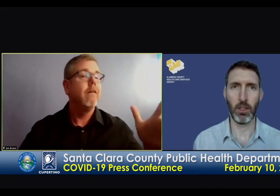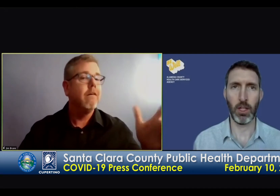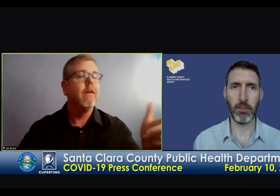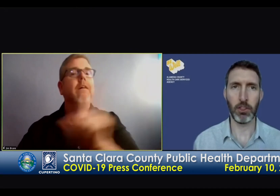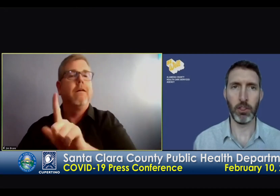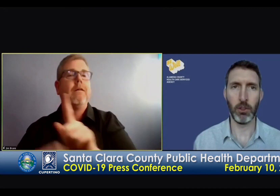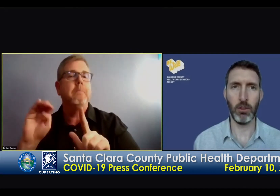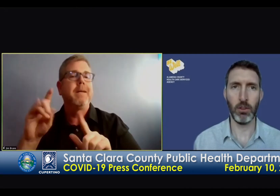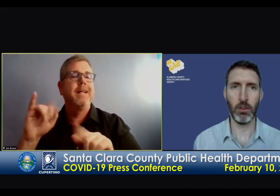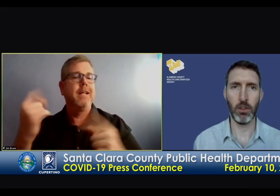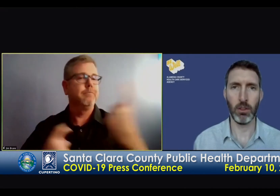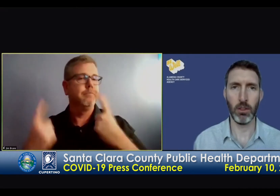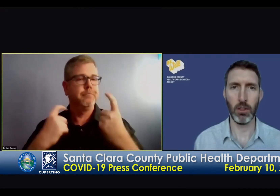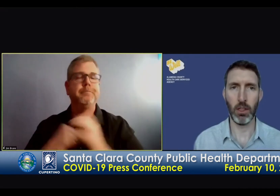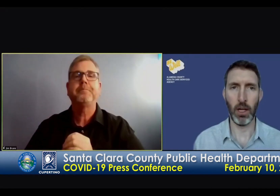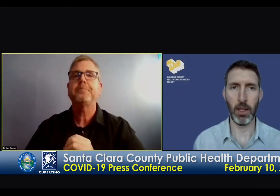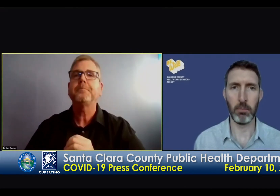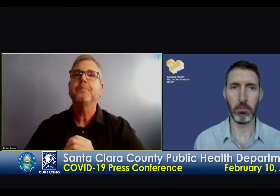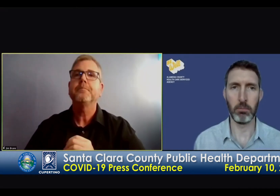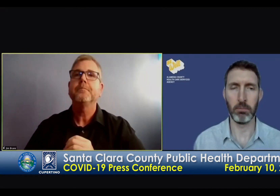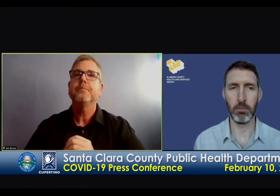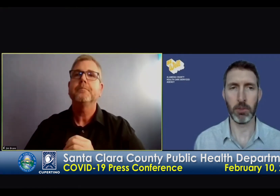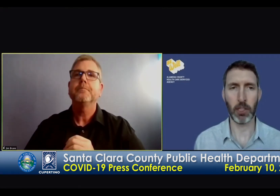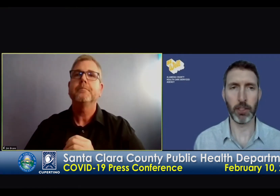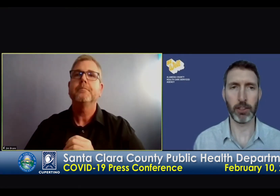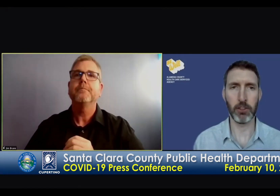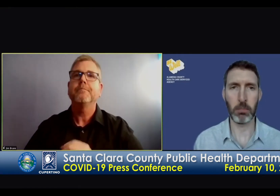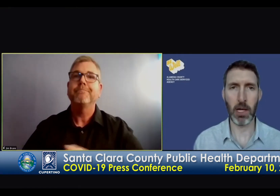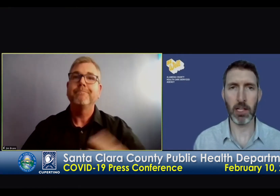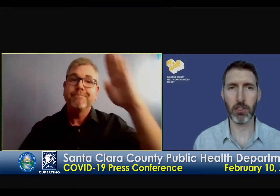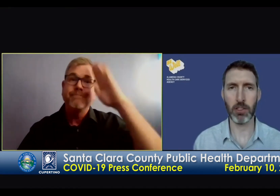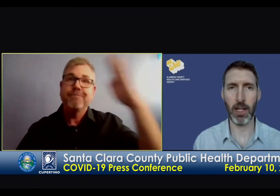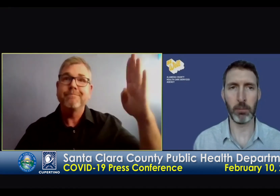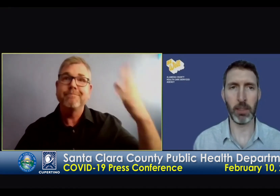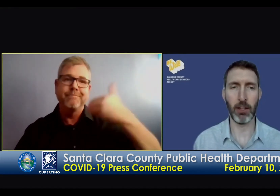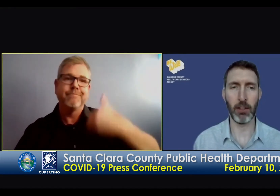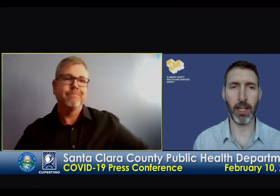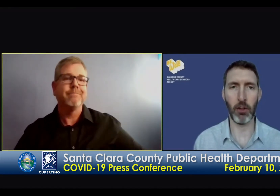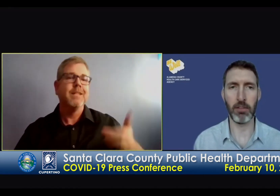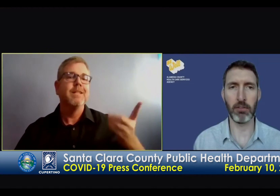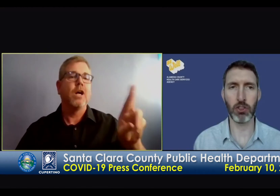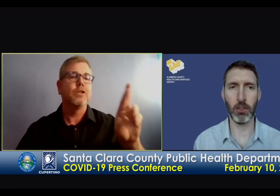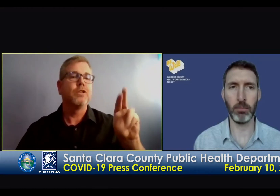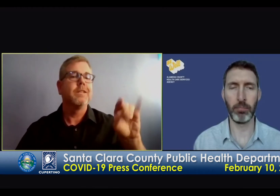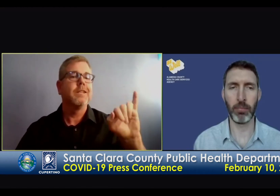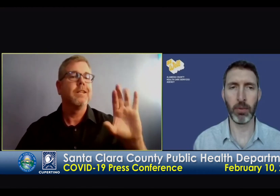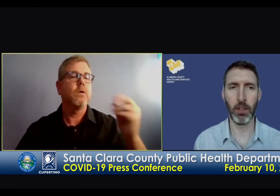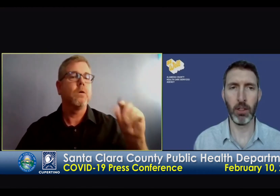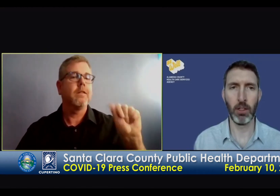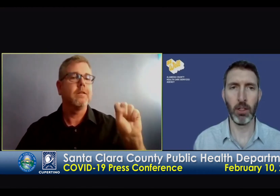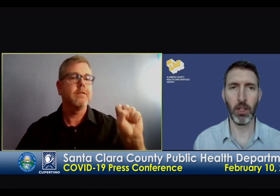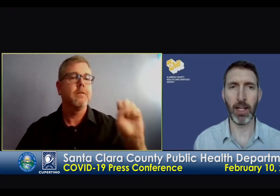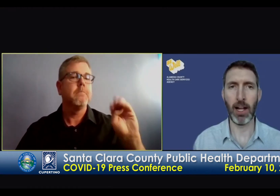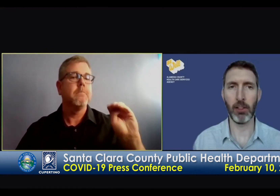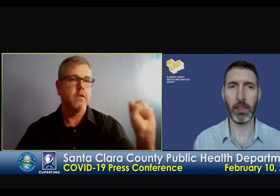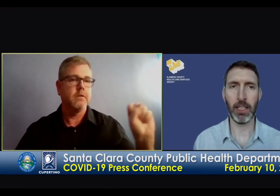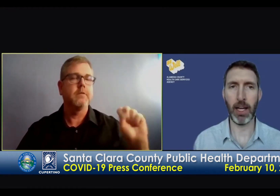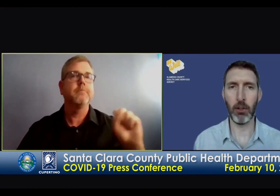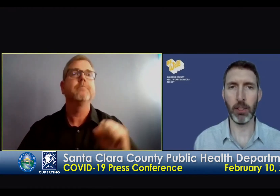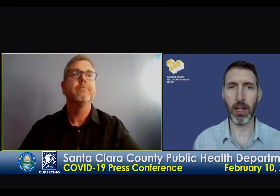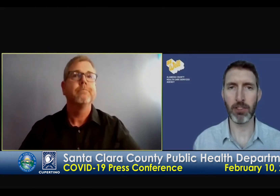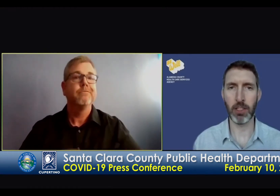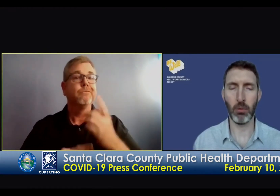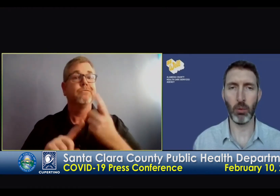Good afternoon. I'm Dr. Nicholas Moss, Alameda County Health Officer. An Alameda